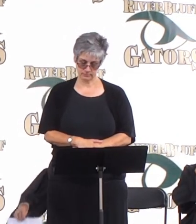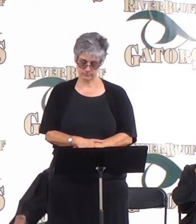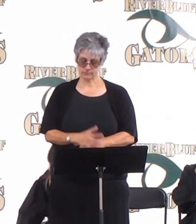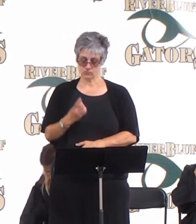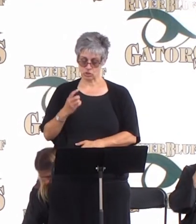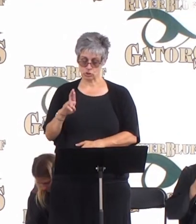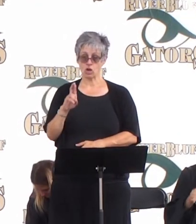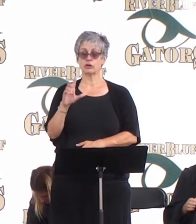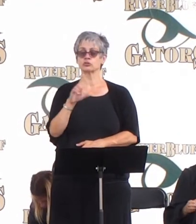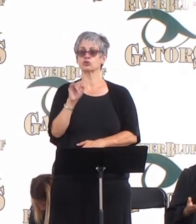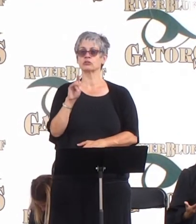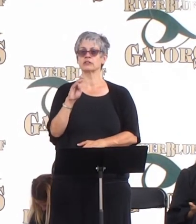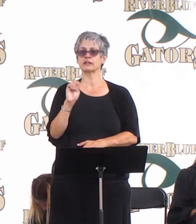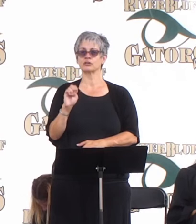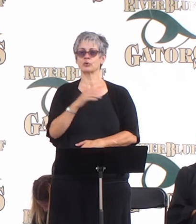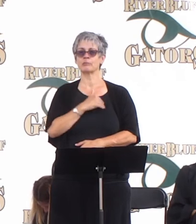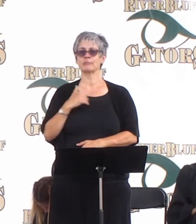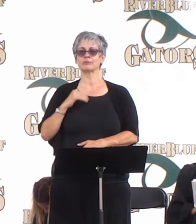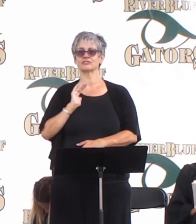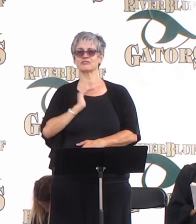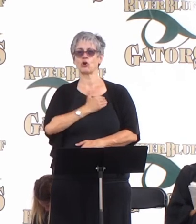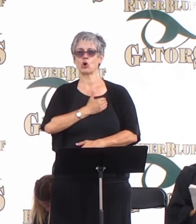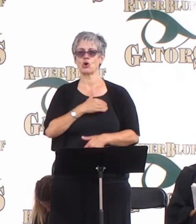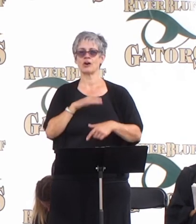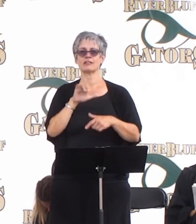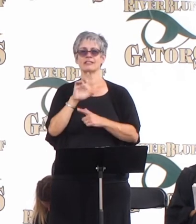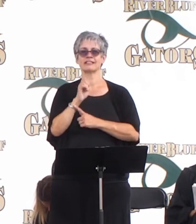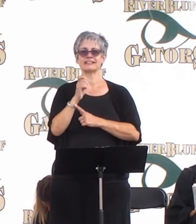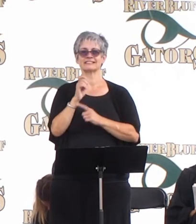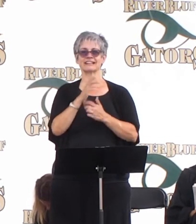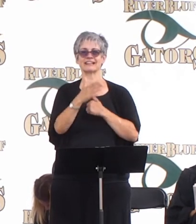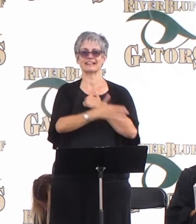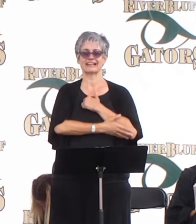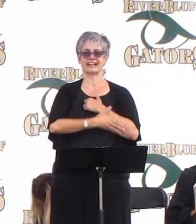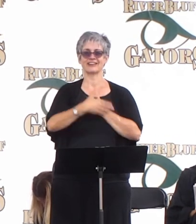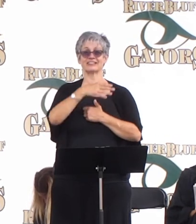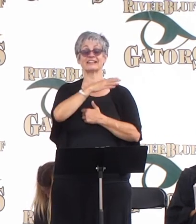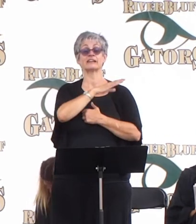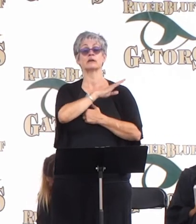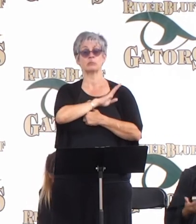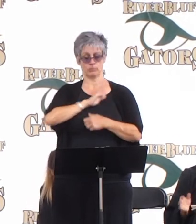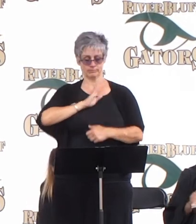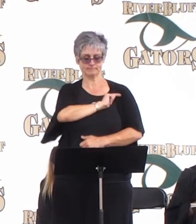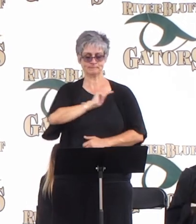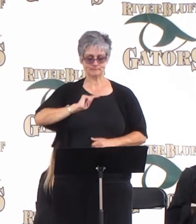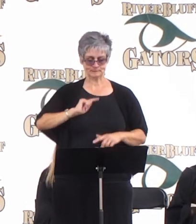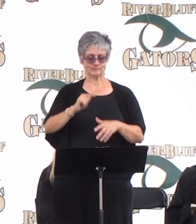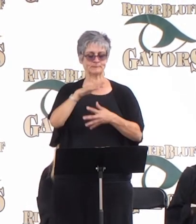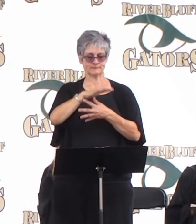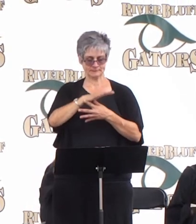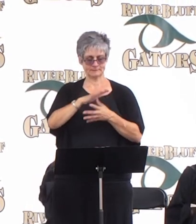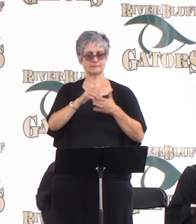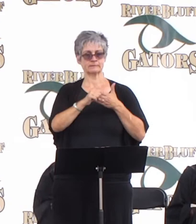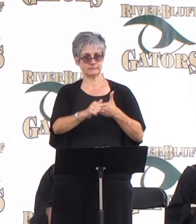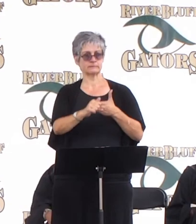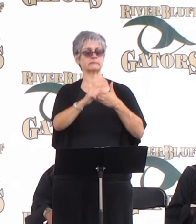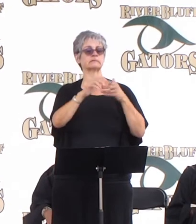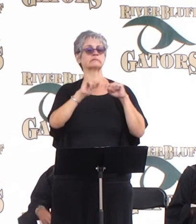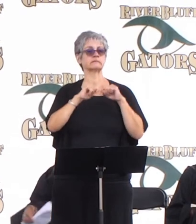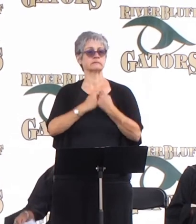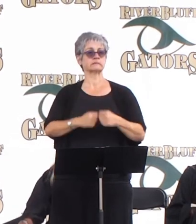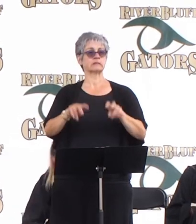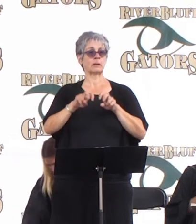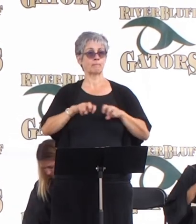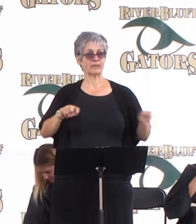Dr. Little, members of our Lexington County School District 1 Board of Trustees, senior leadership team, panel guests on stage, the